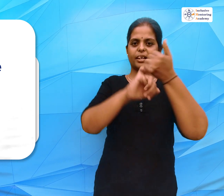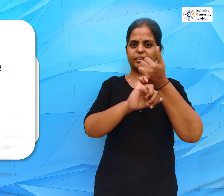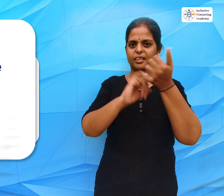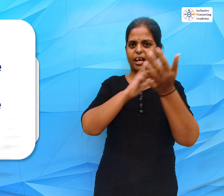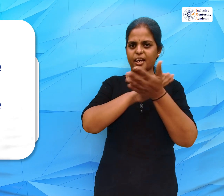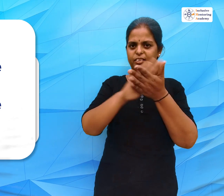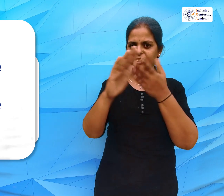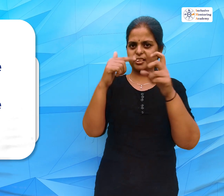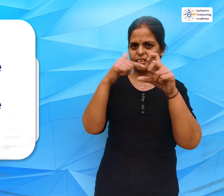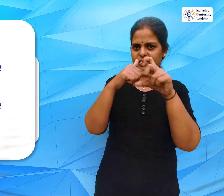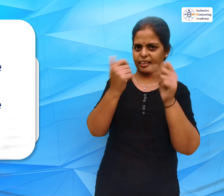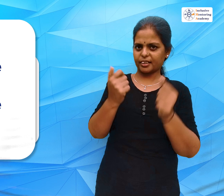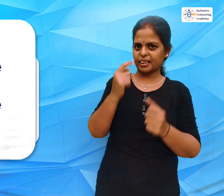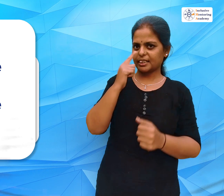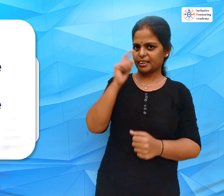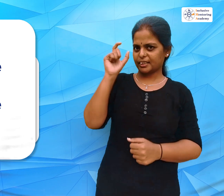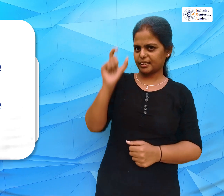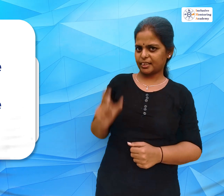She will be.